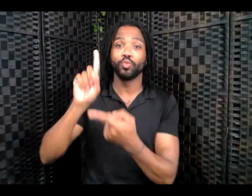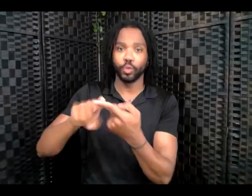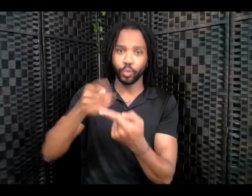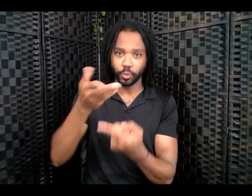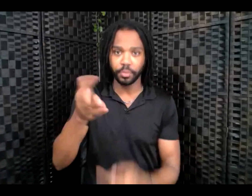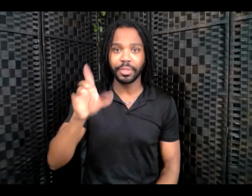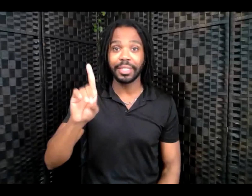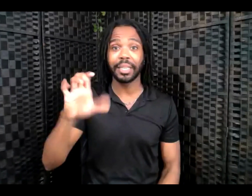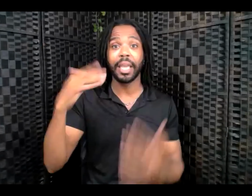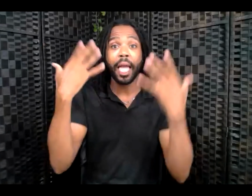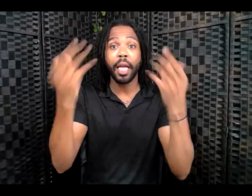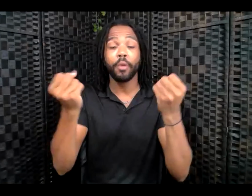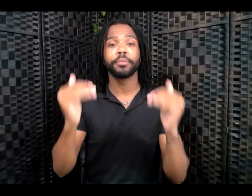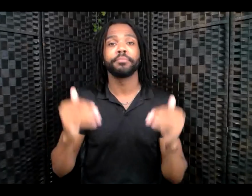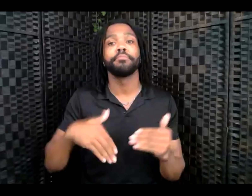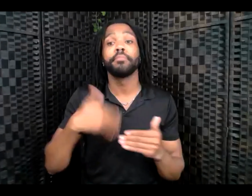So next up,